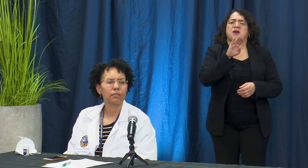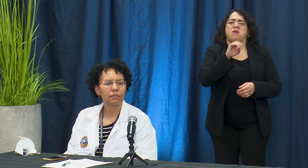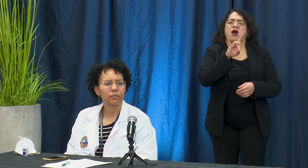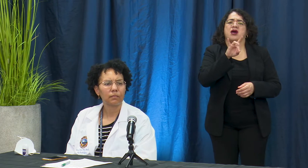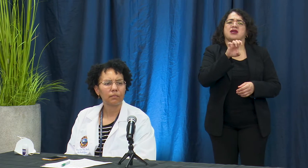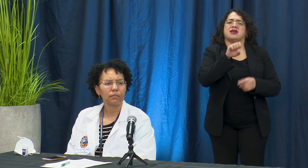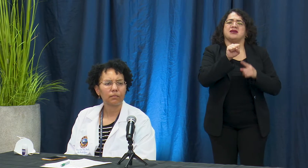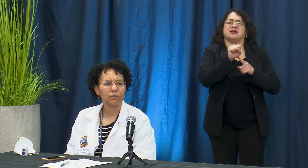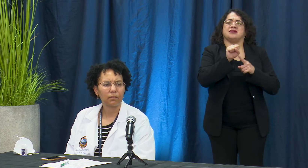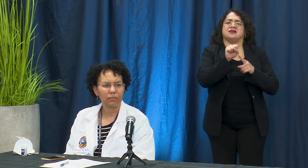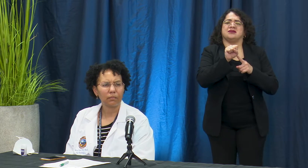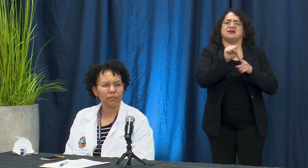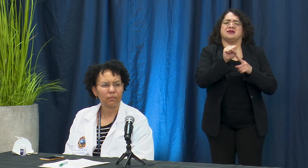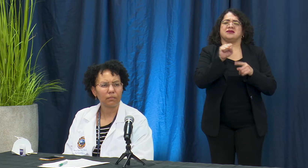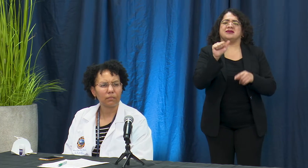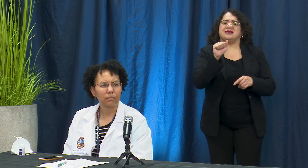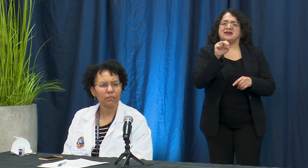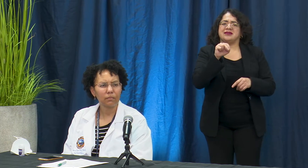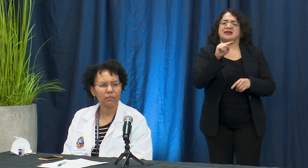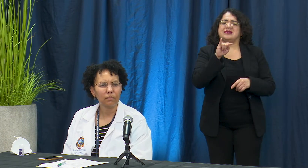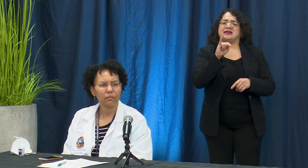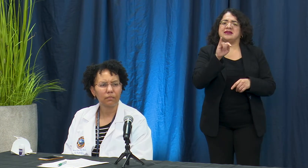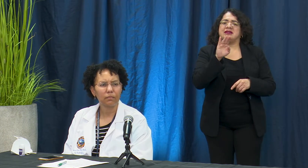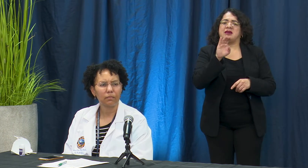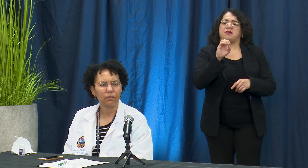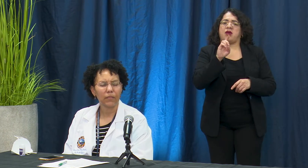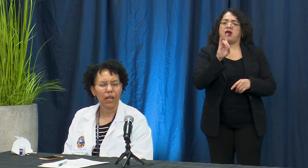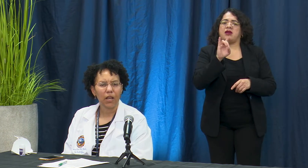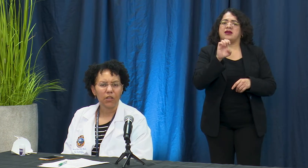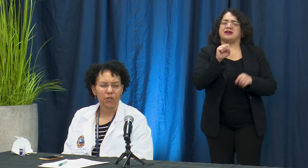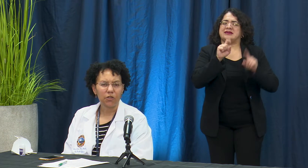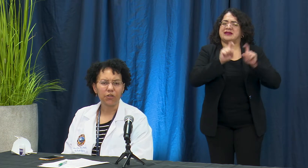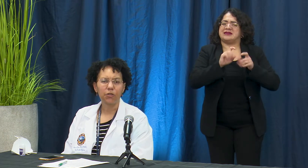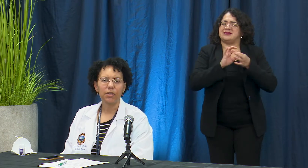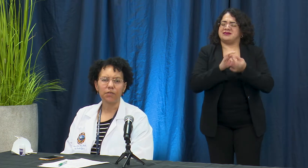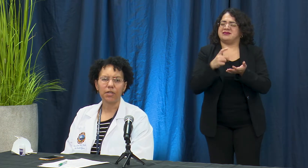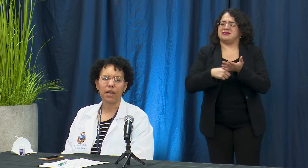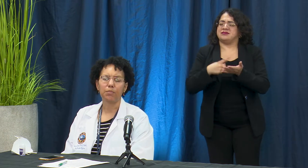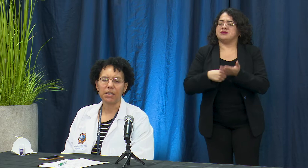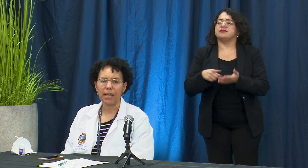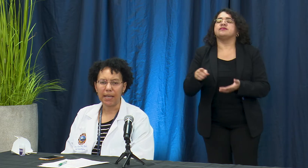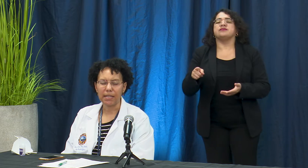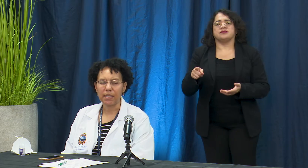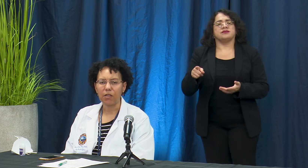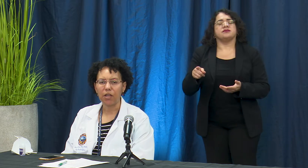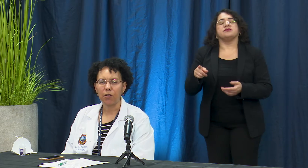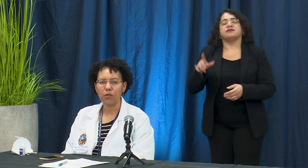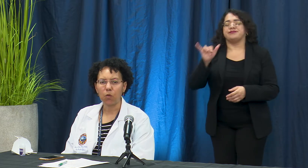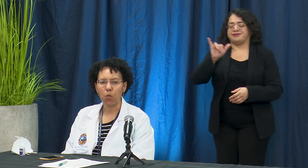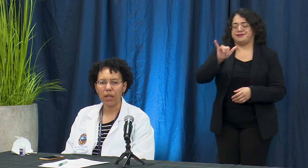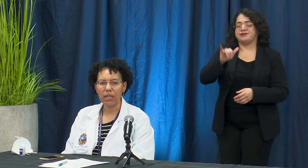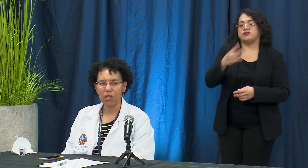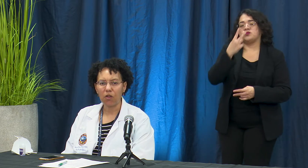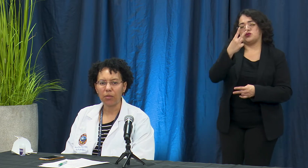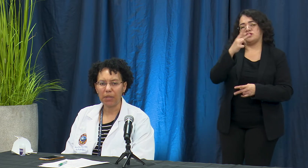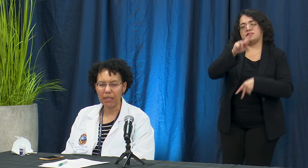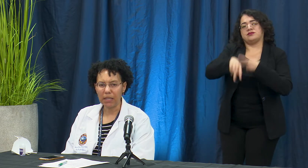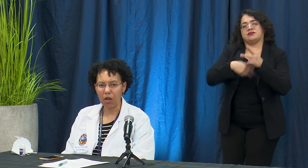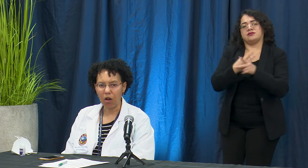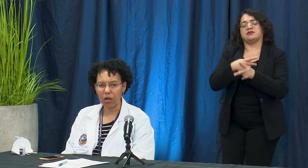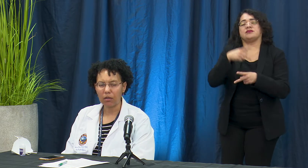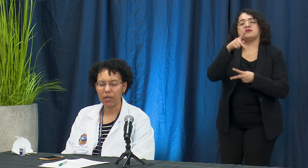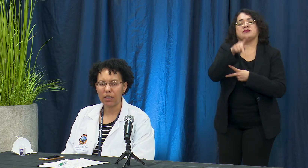and then what it relates to? How does antibody testing relate to that? So there's two different types of tests. There's one that's called